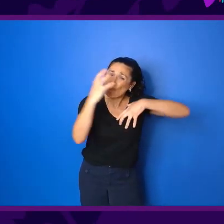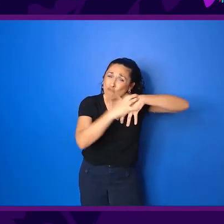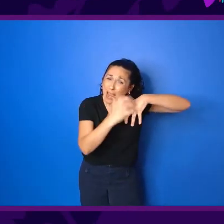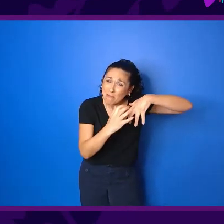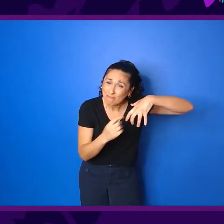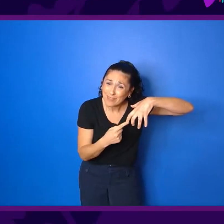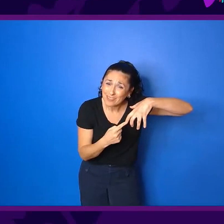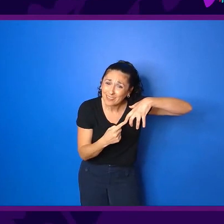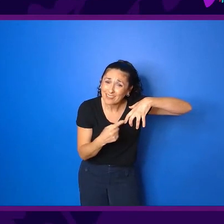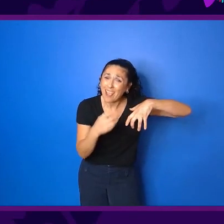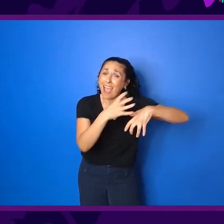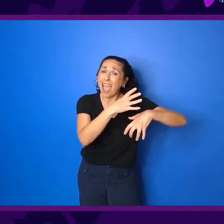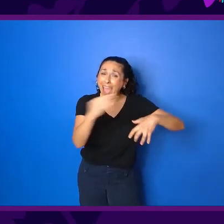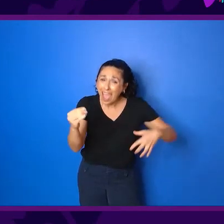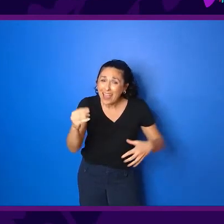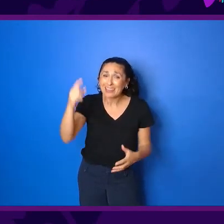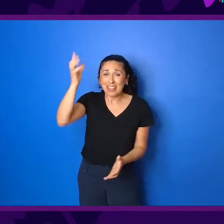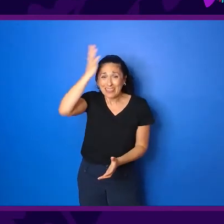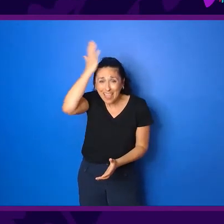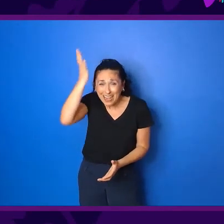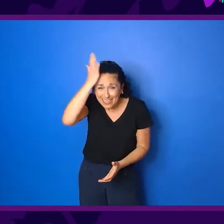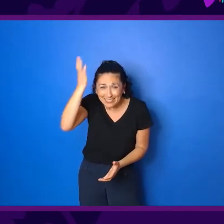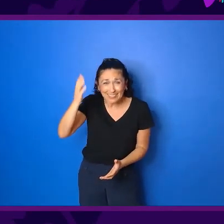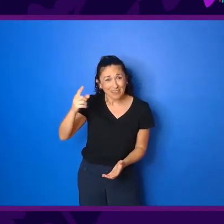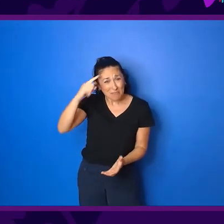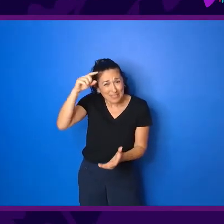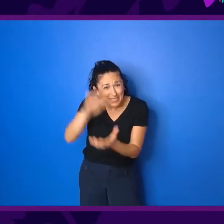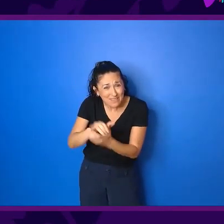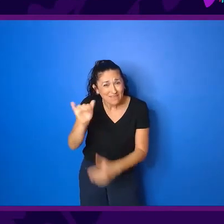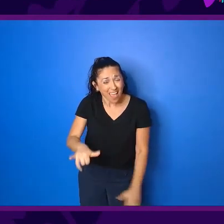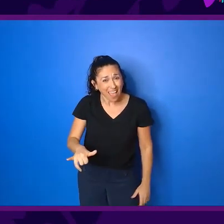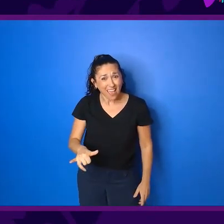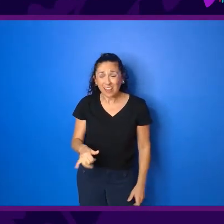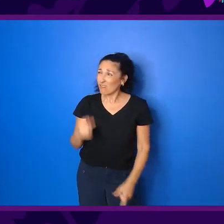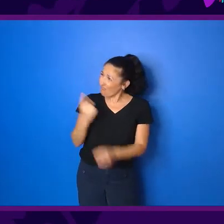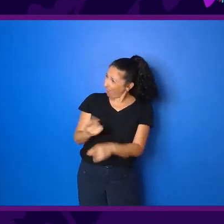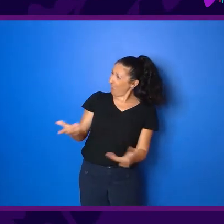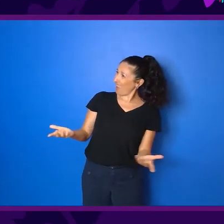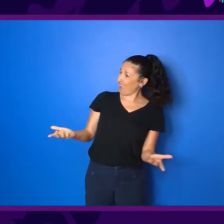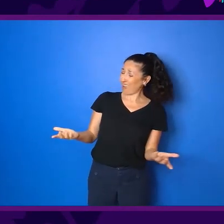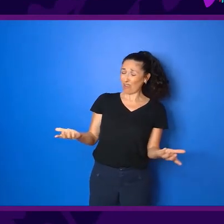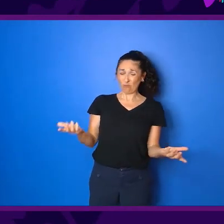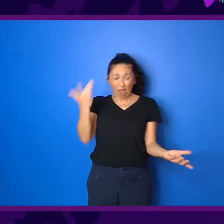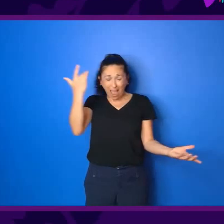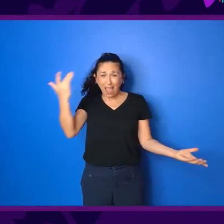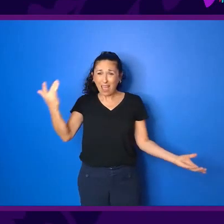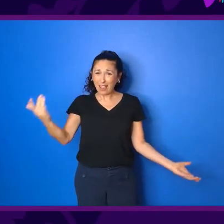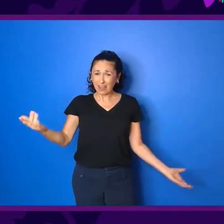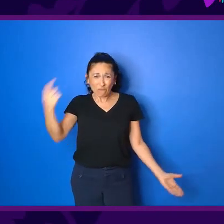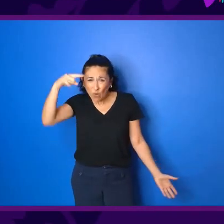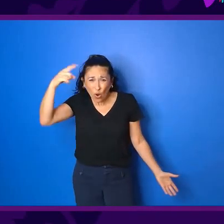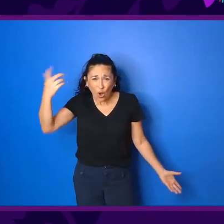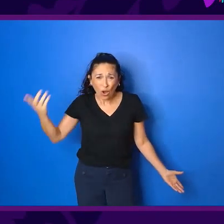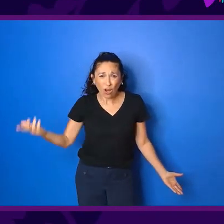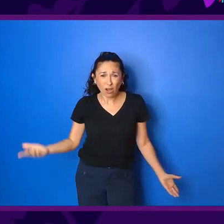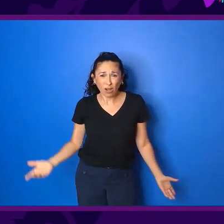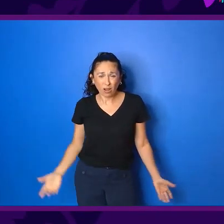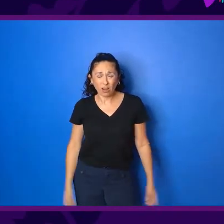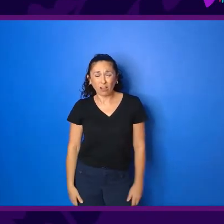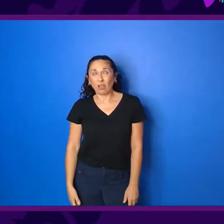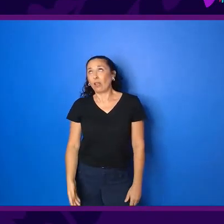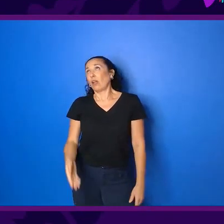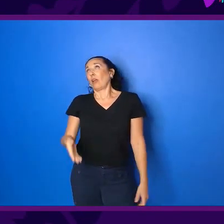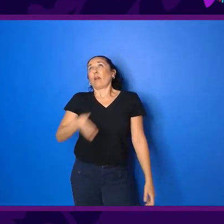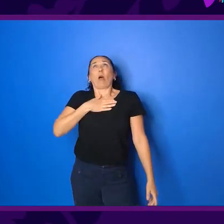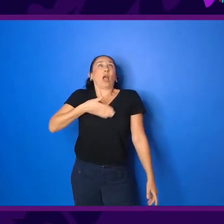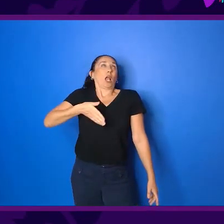Nope. And lettuce. Right? I mean, why would you do that? Oh my God, I don't know.